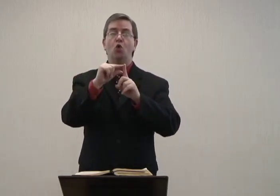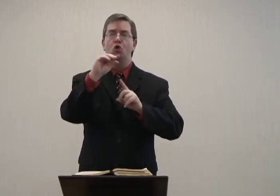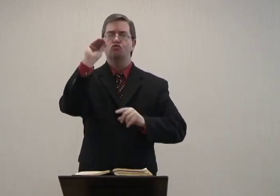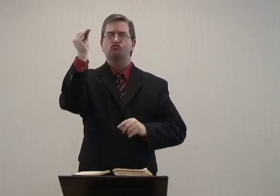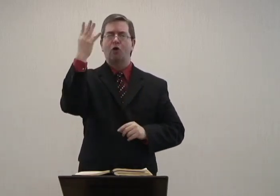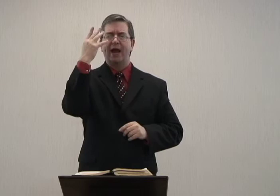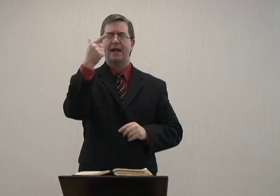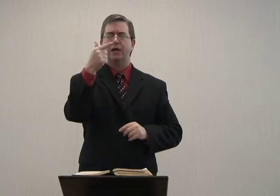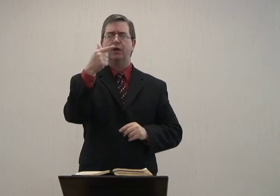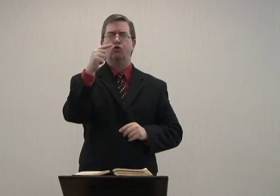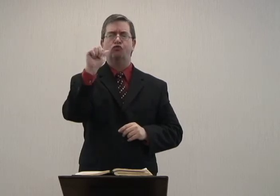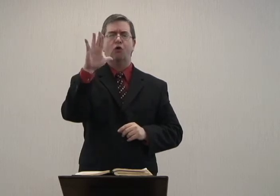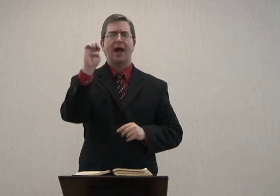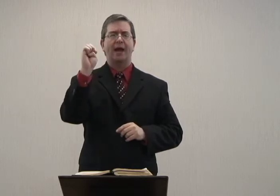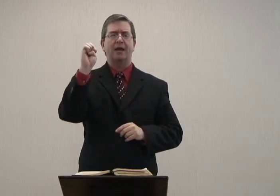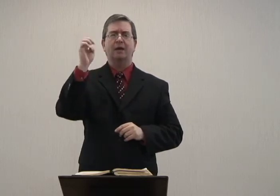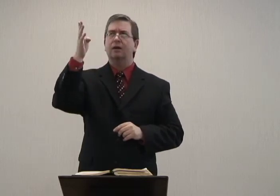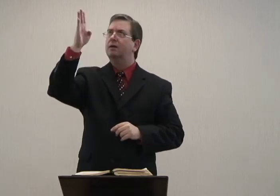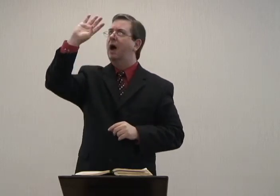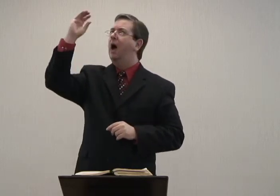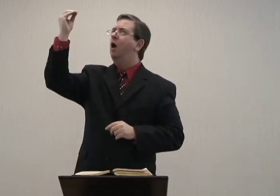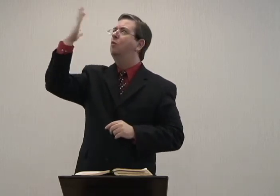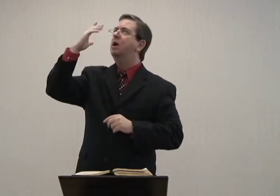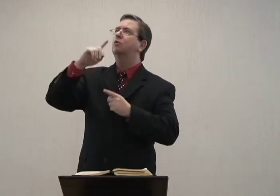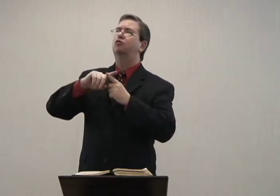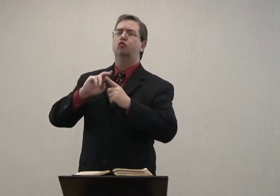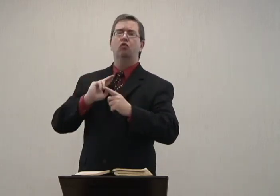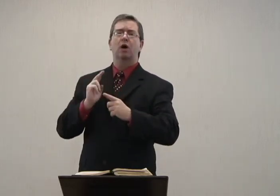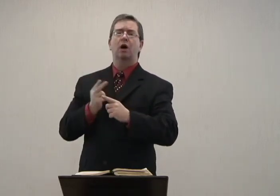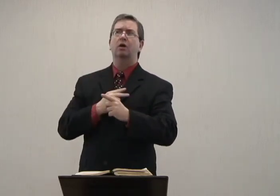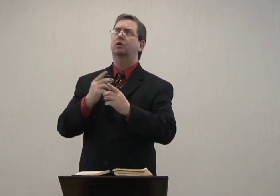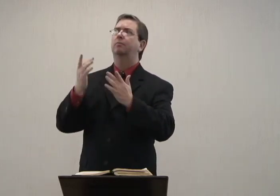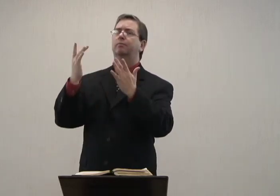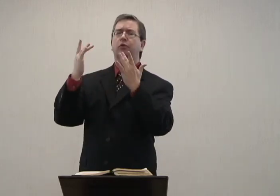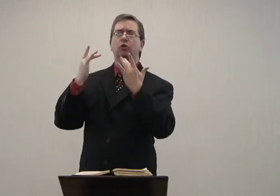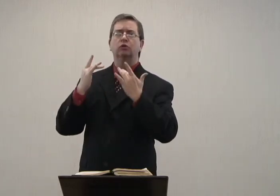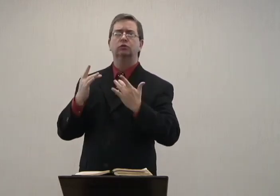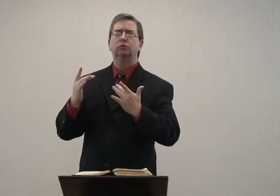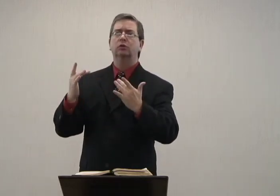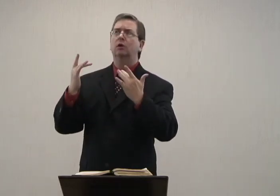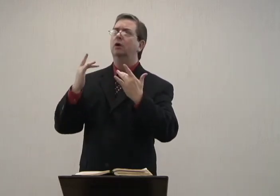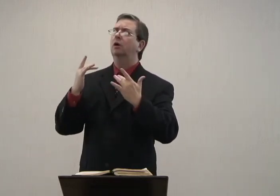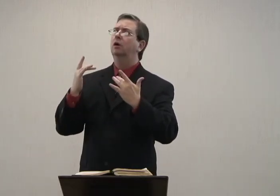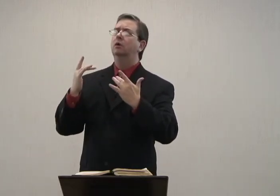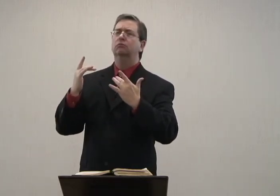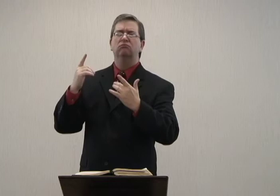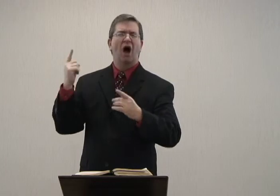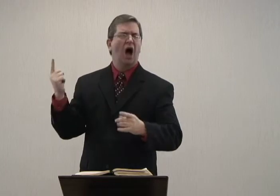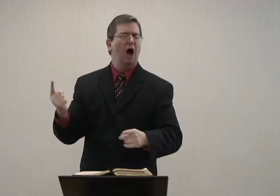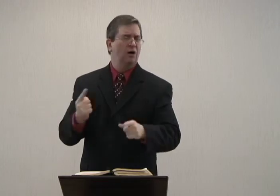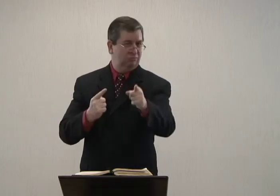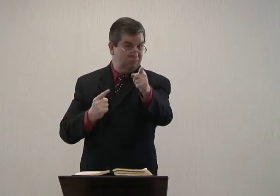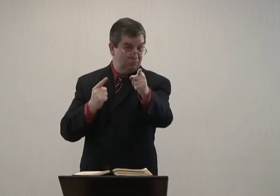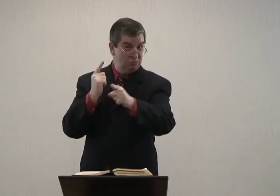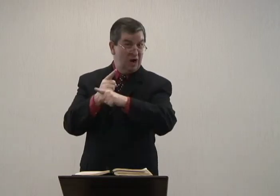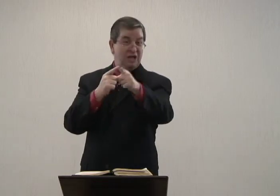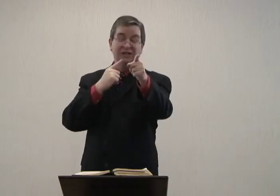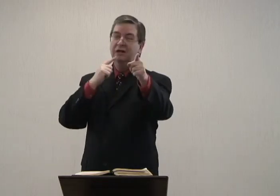It's beautiful. The word grace. God has grace to us and mercy.